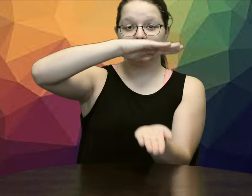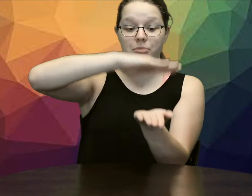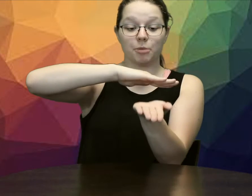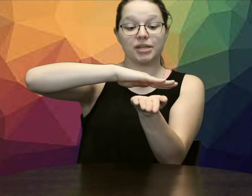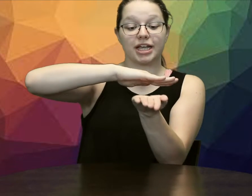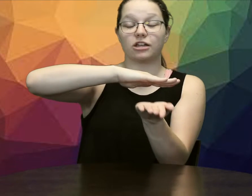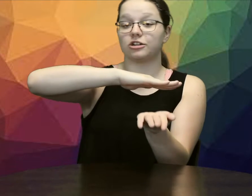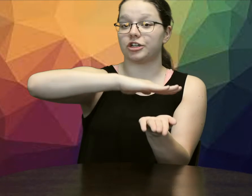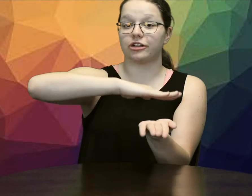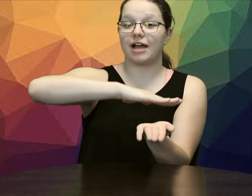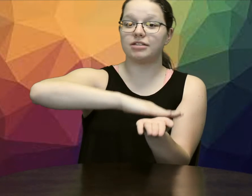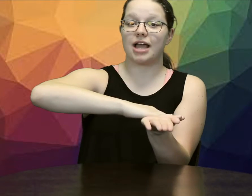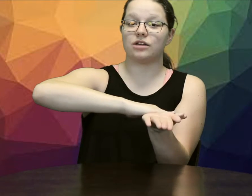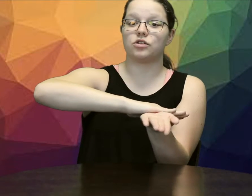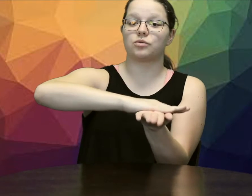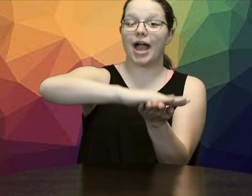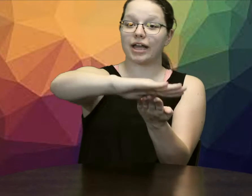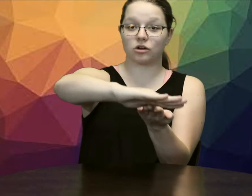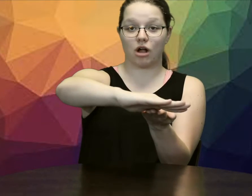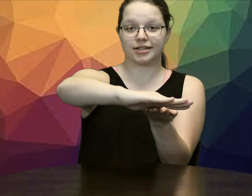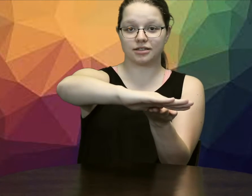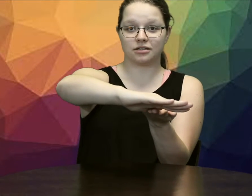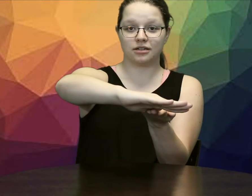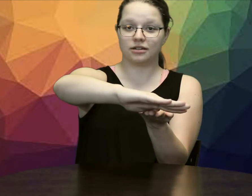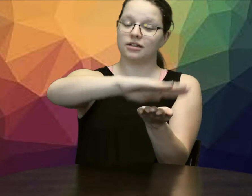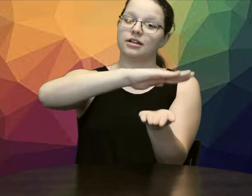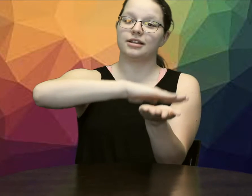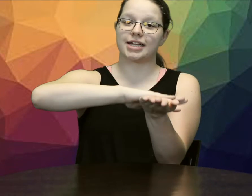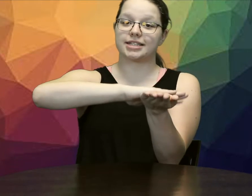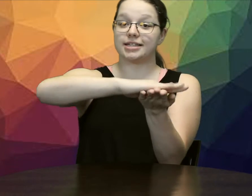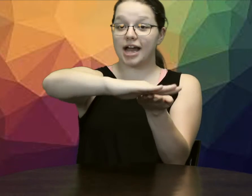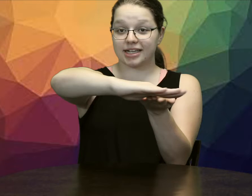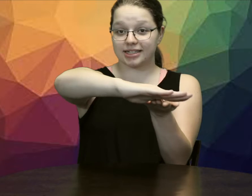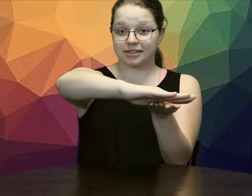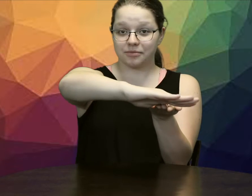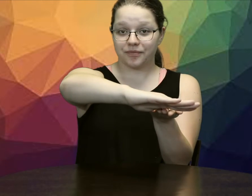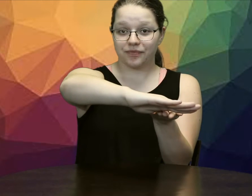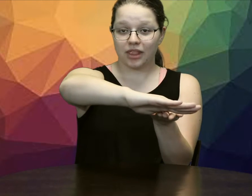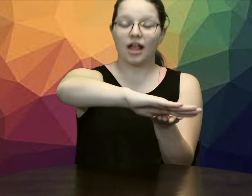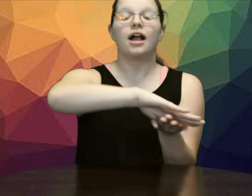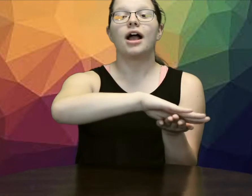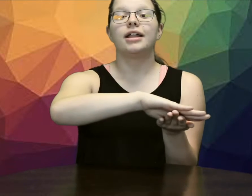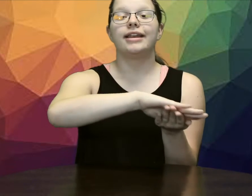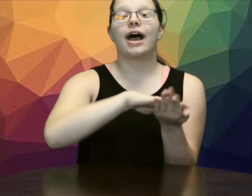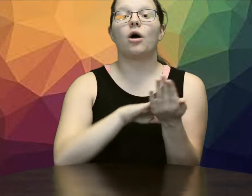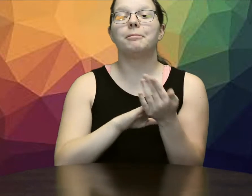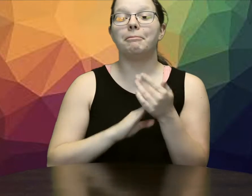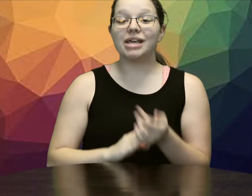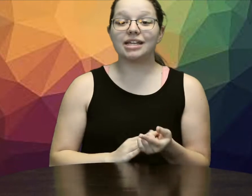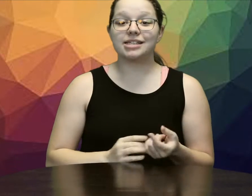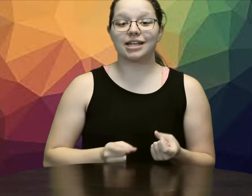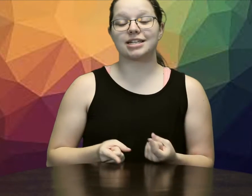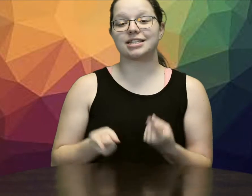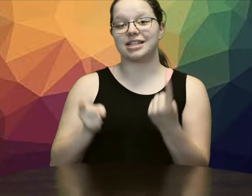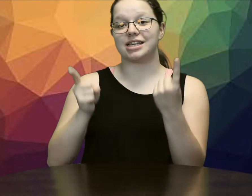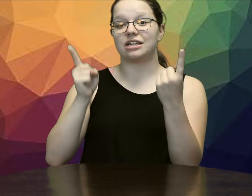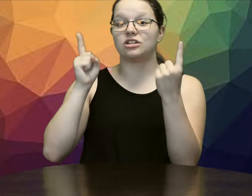it perpendicular to your left, and drag it across. That's nice. Now meet is the